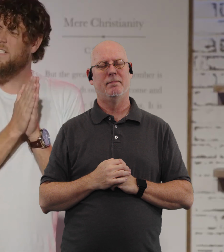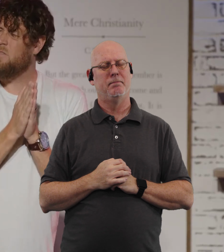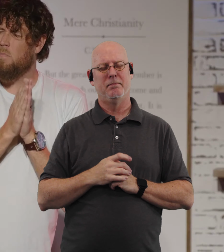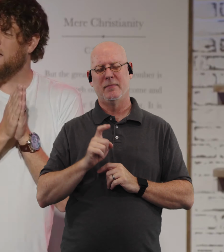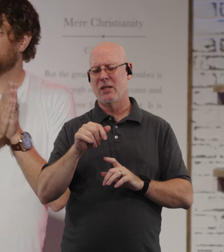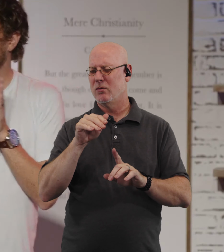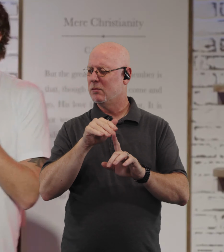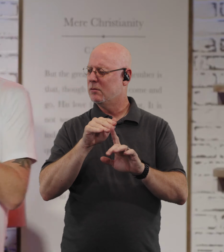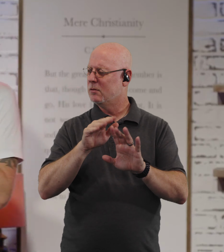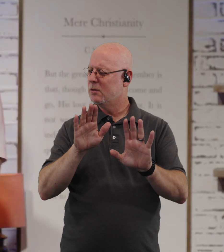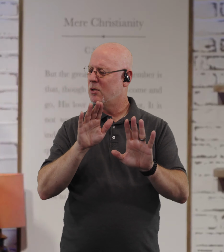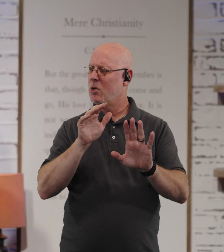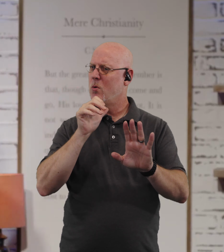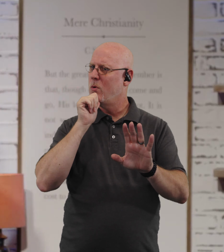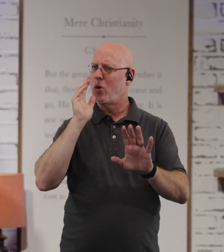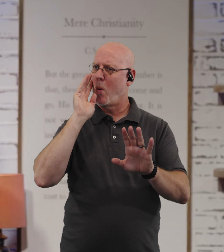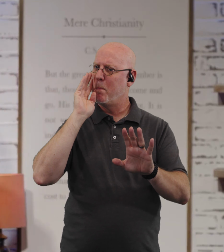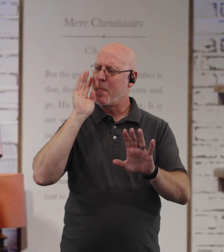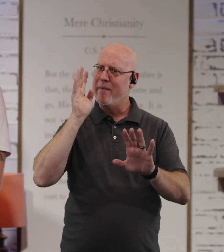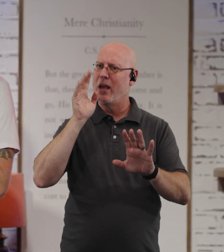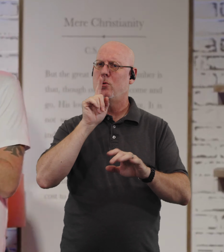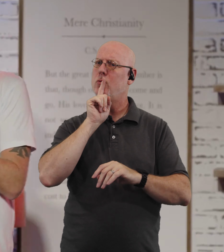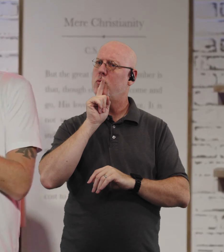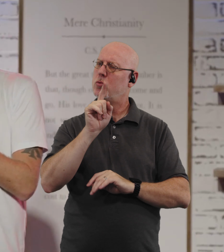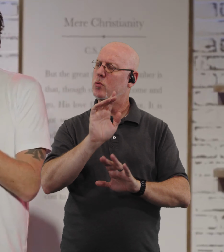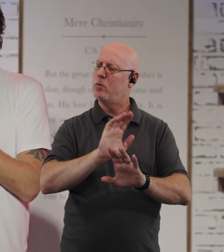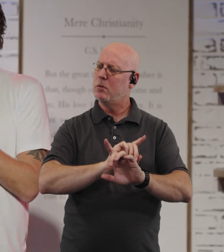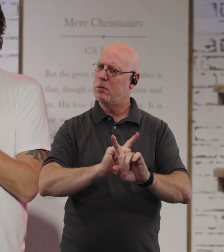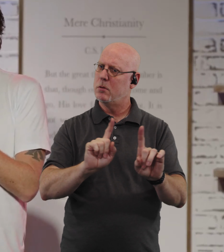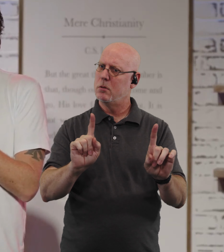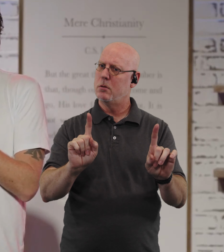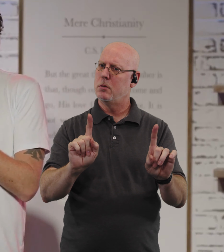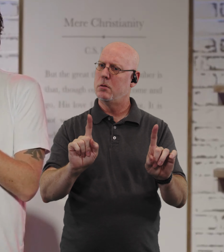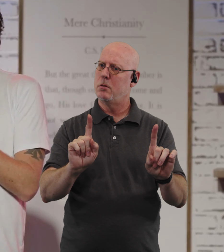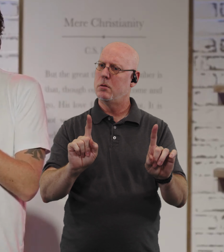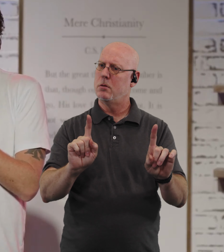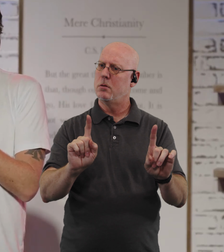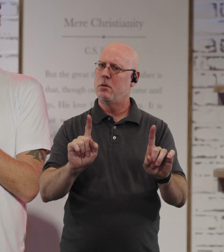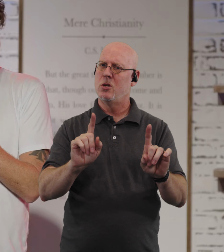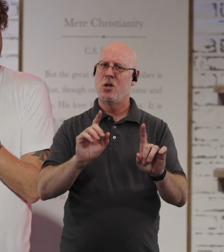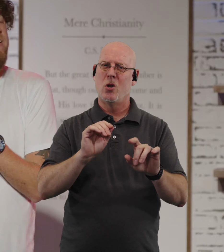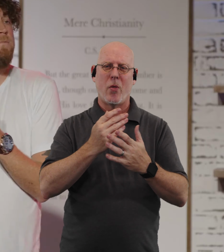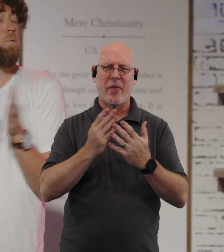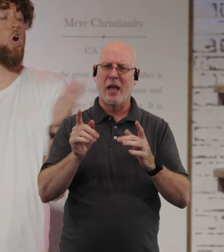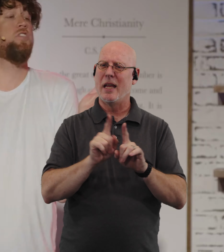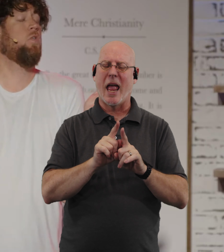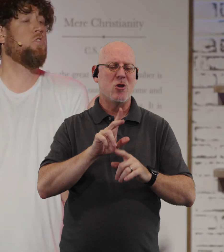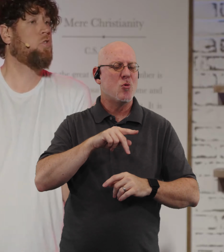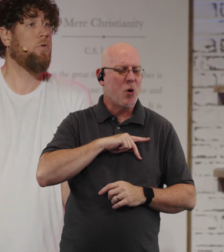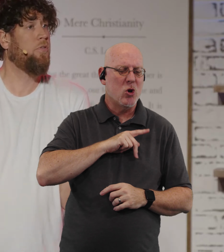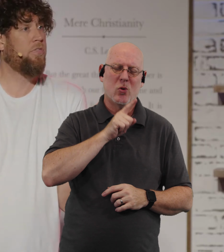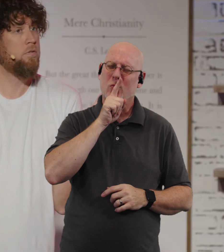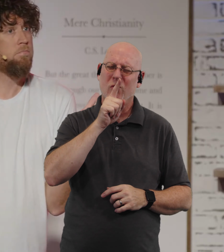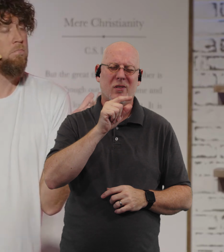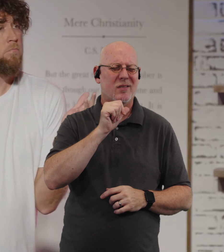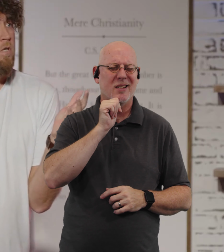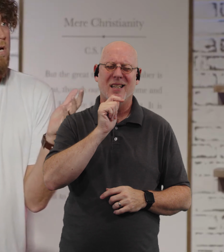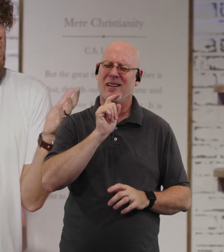I just need to remind us, we don't manufacture truth. That's right. There's no such thing as personal